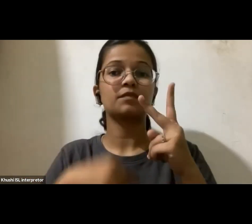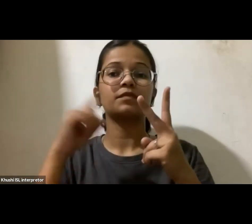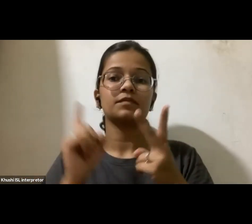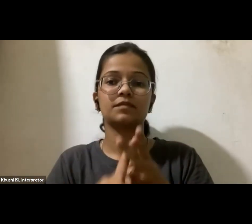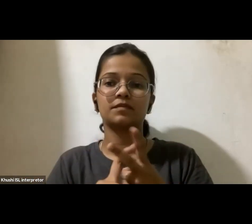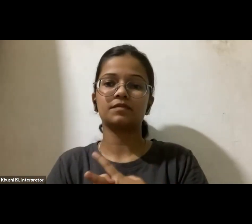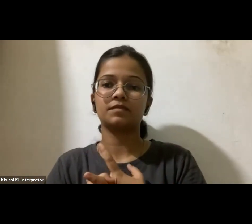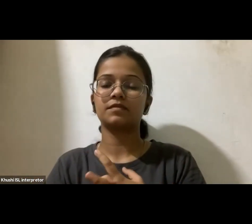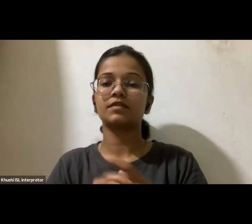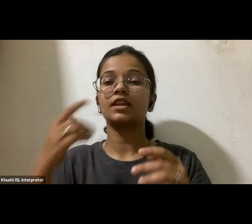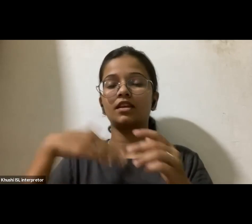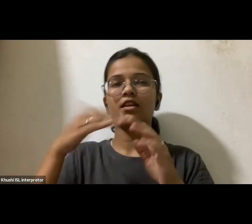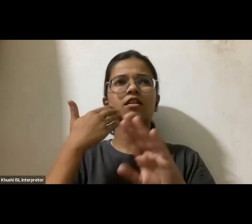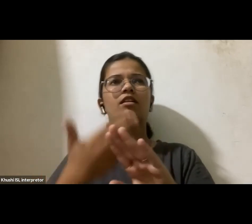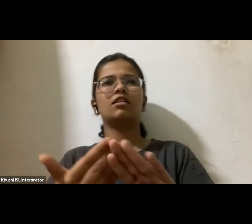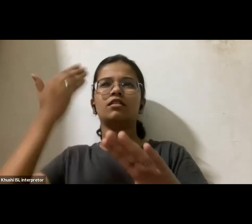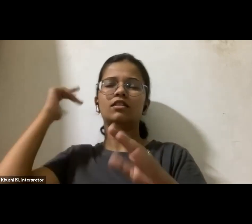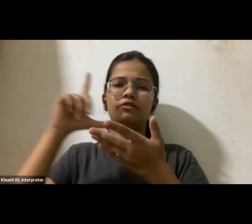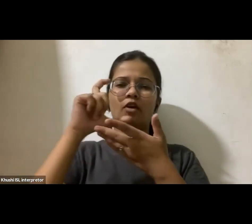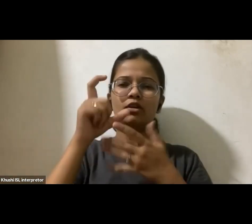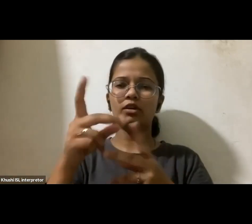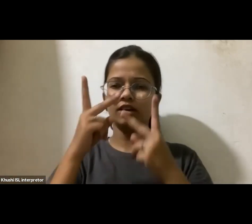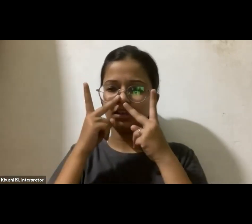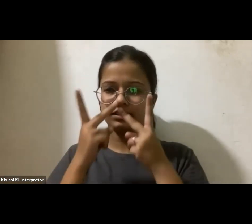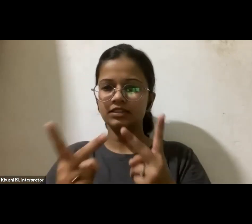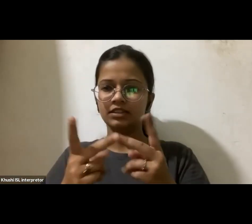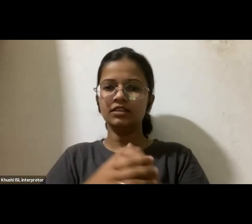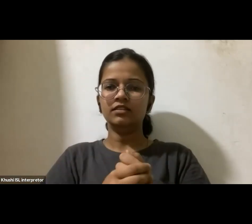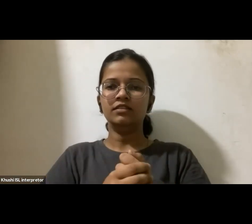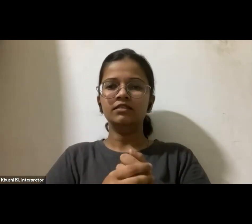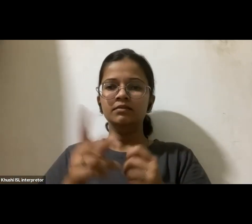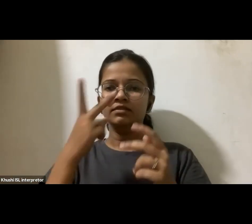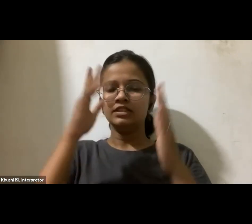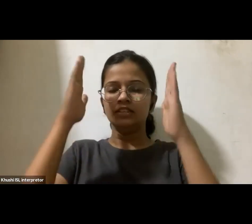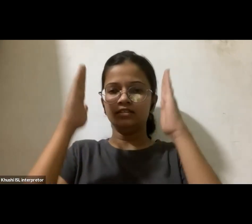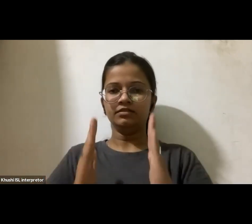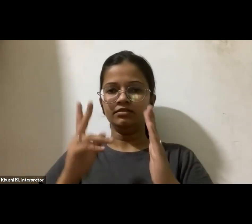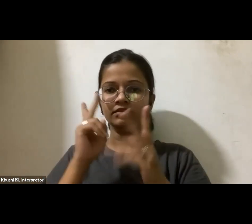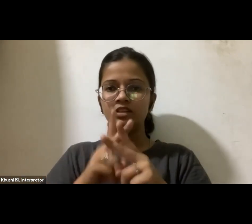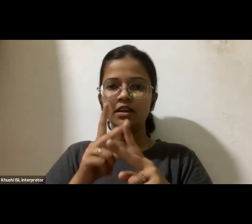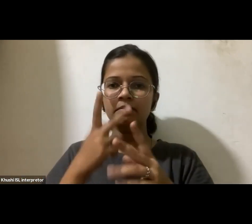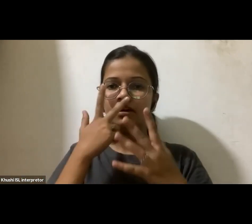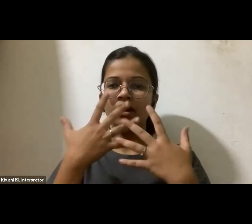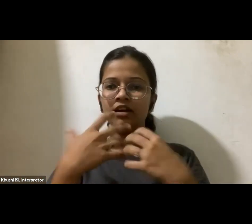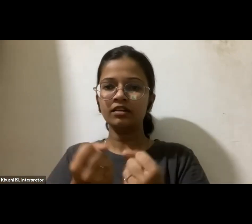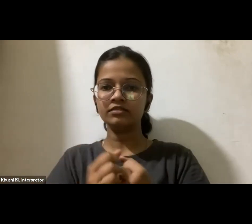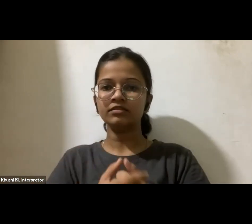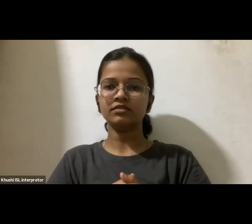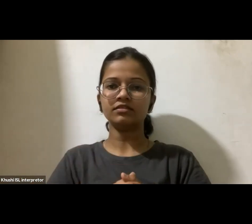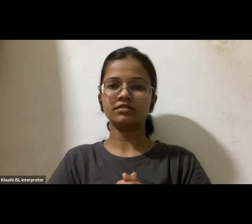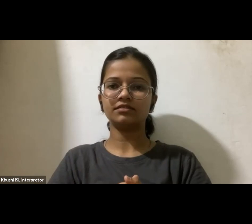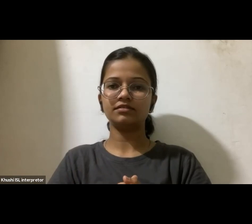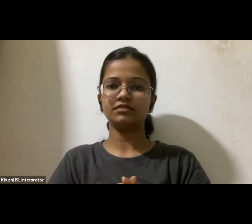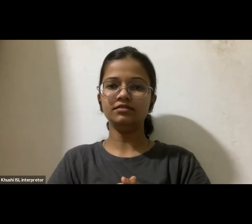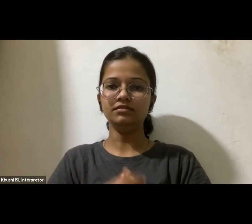you would, in the earlier photographs, see that kind of stable, stern poses, and